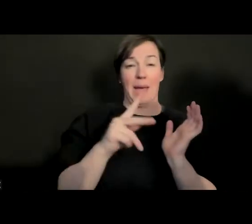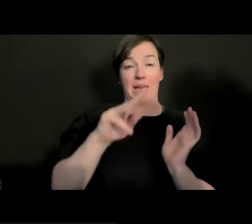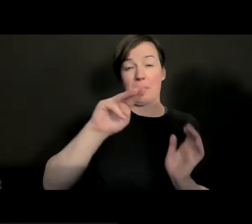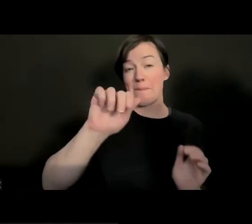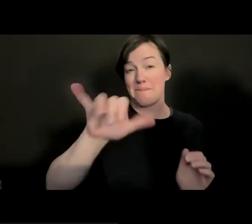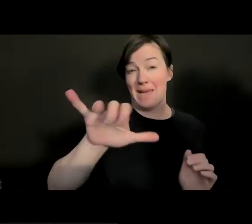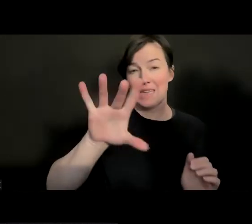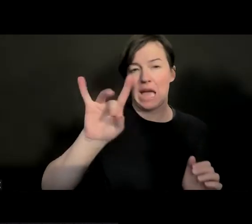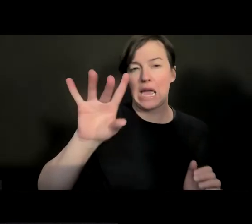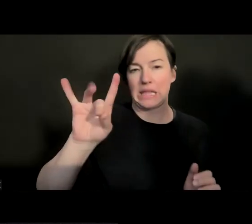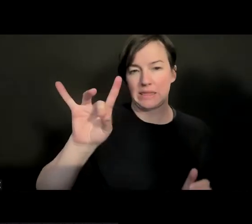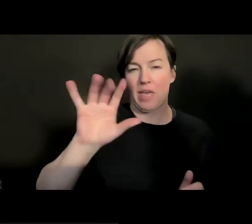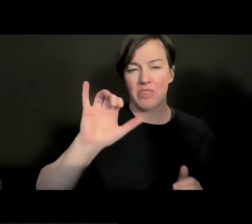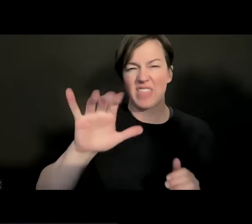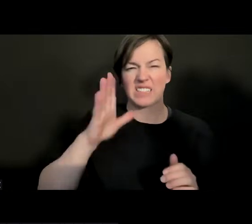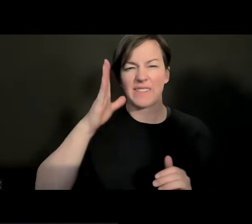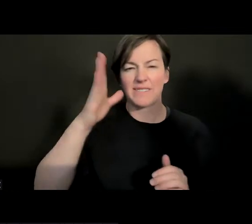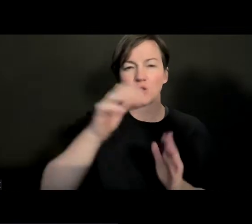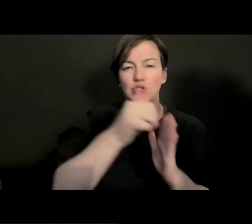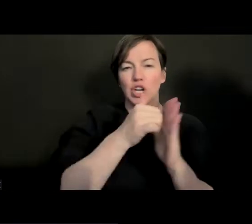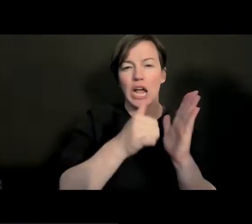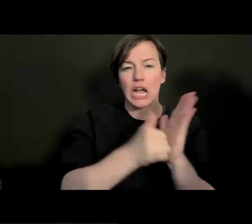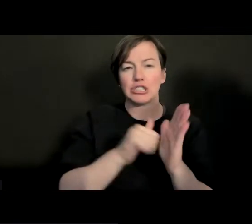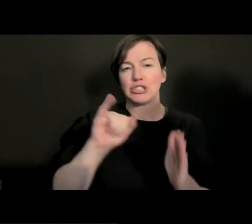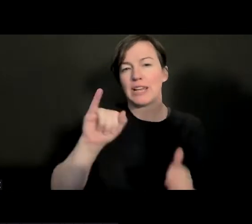So that's been in future agenda items for